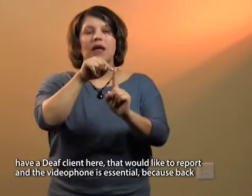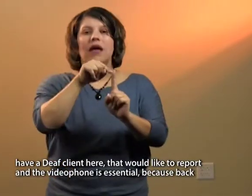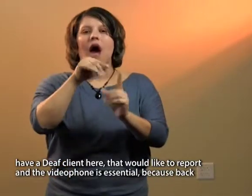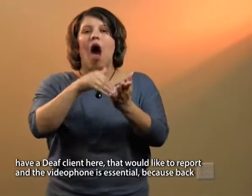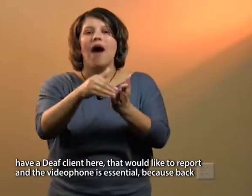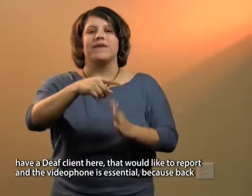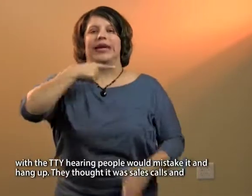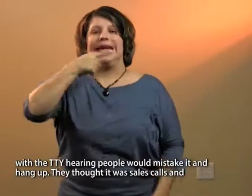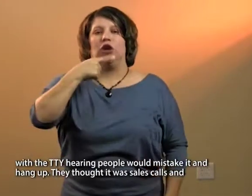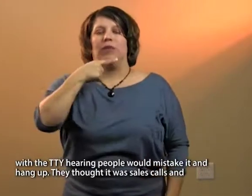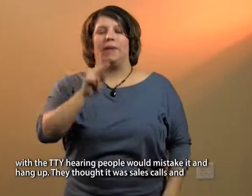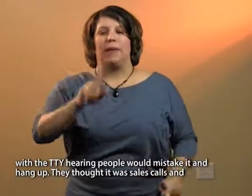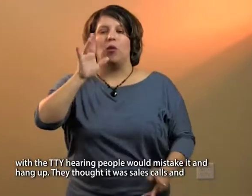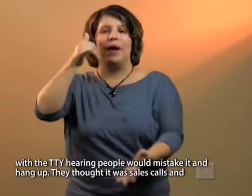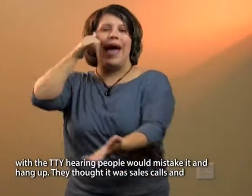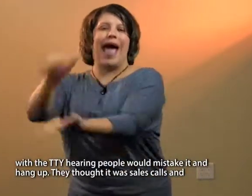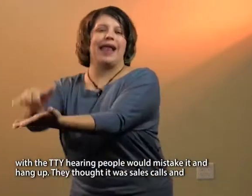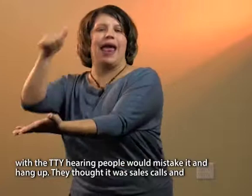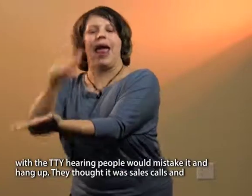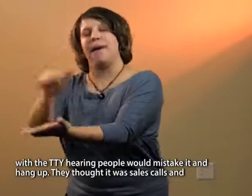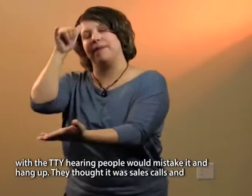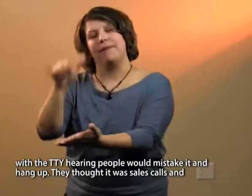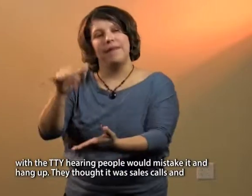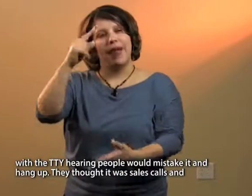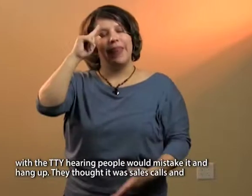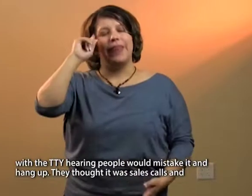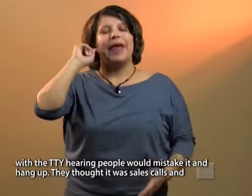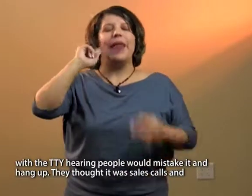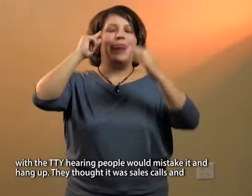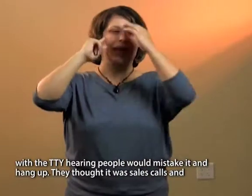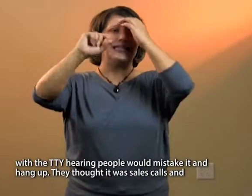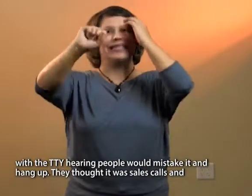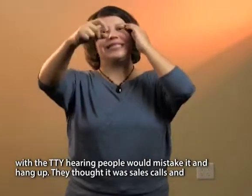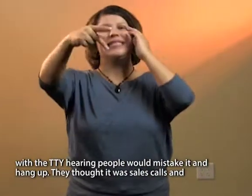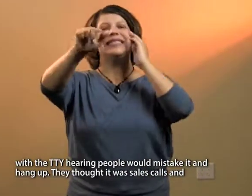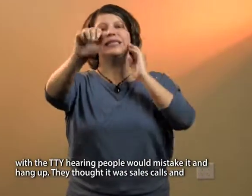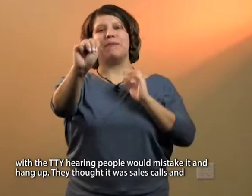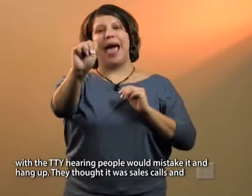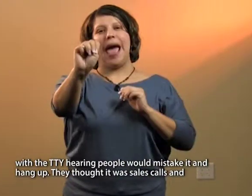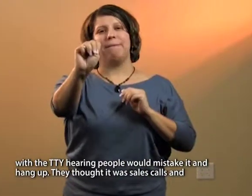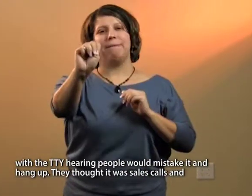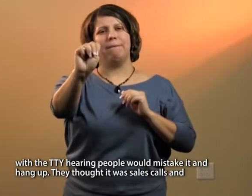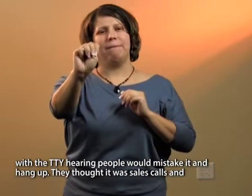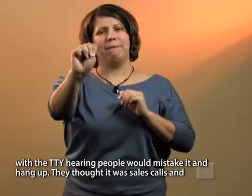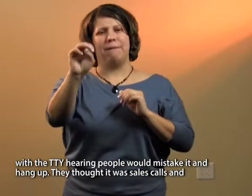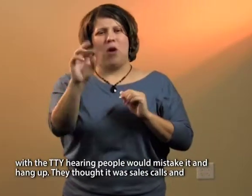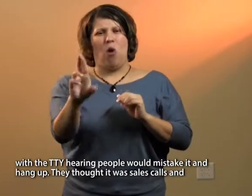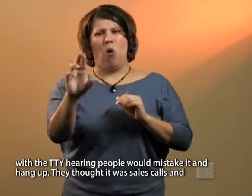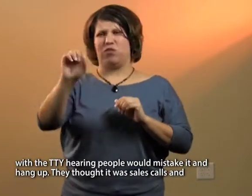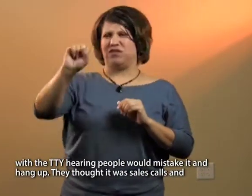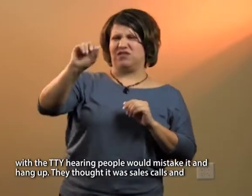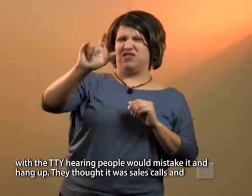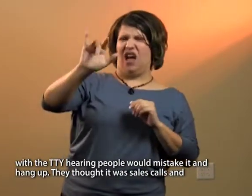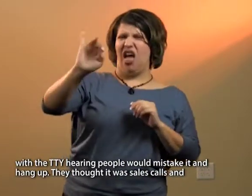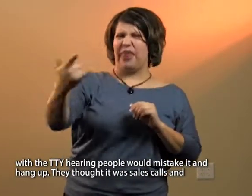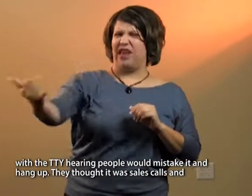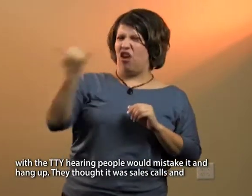back with the tty hearing people would mistake it and hang up they thought it was sales